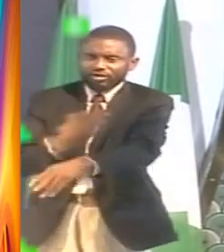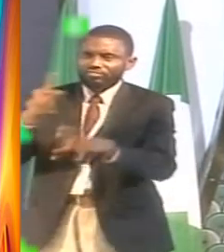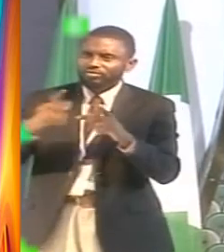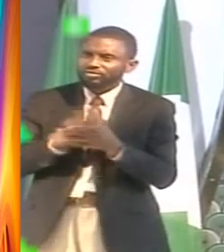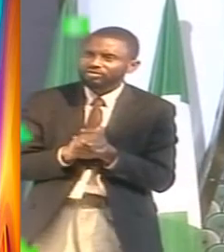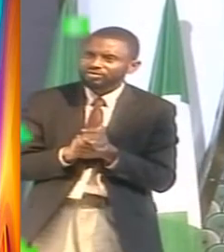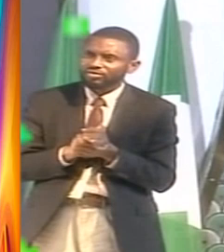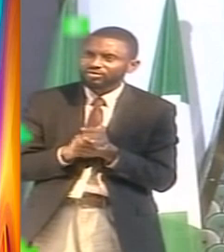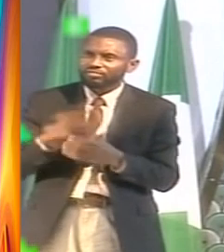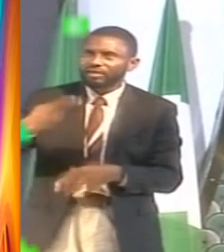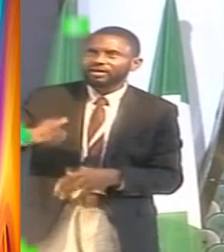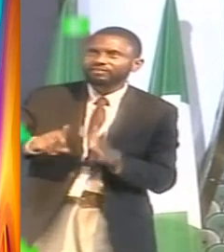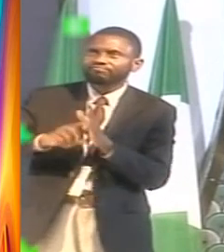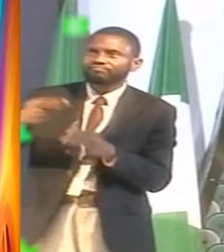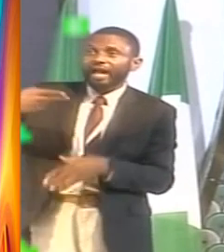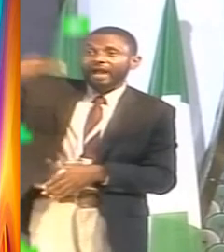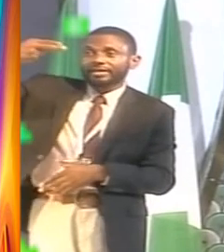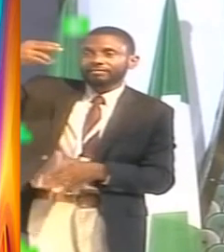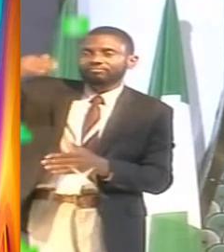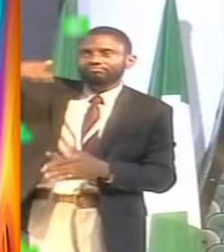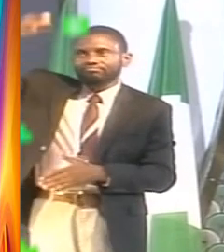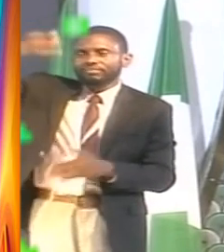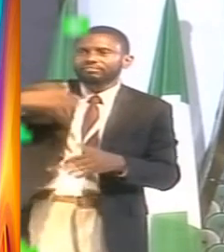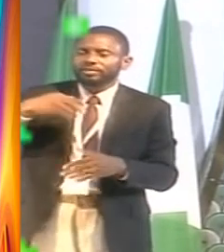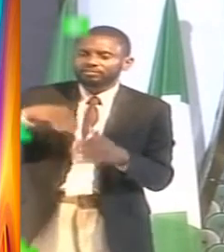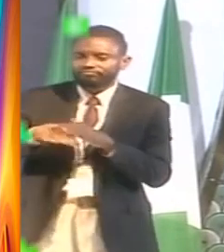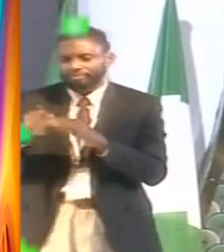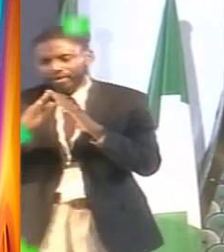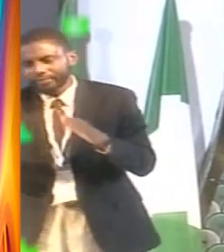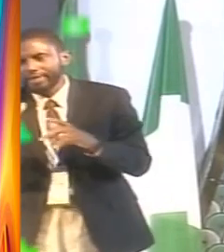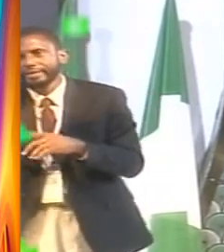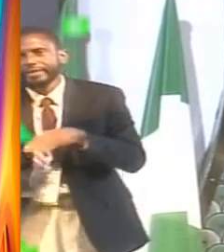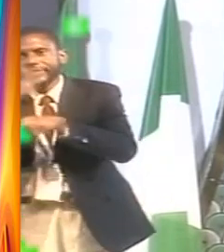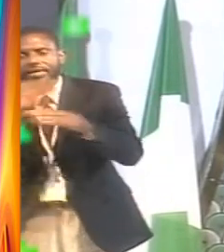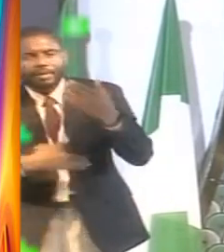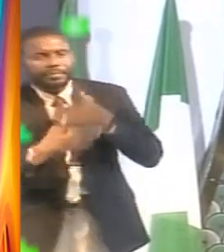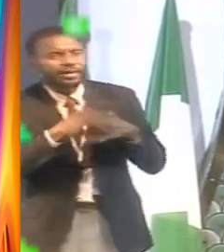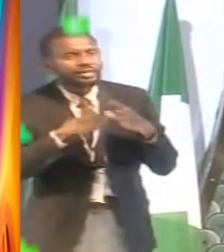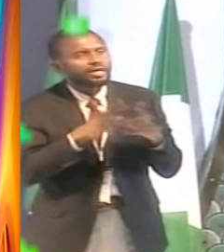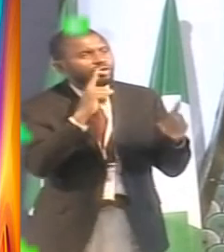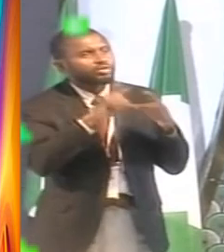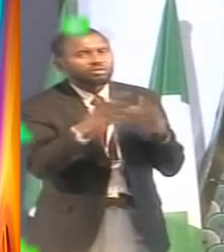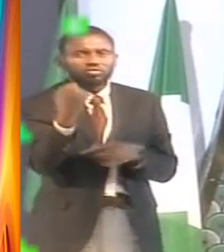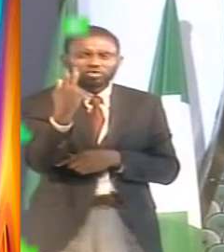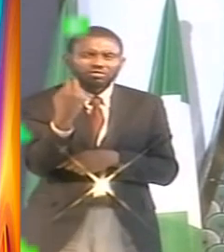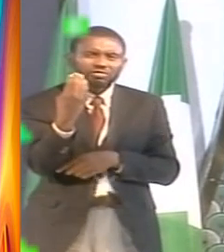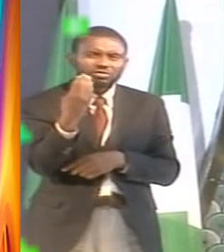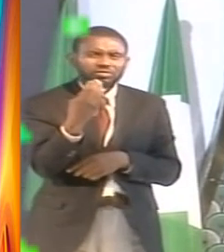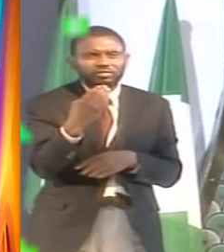By their height and so on. So when I went in, then later in the evening, I came back and I started talking to them. There were about 12 or 14 of them.